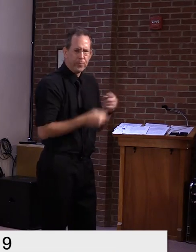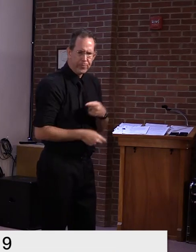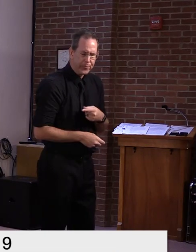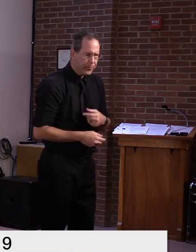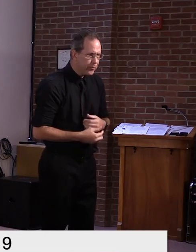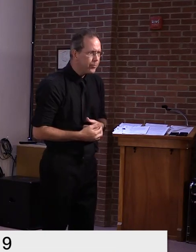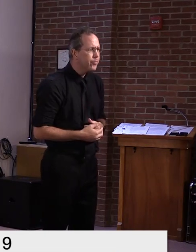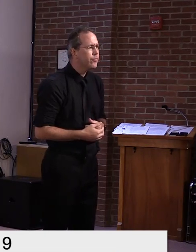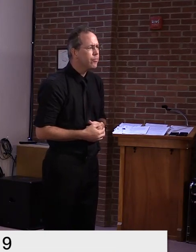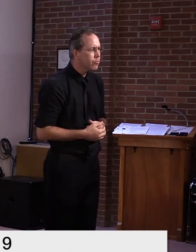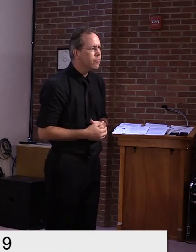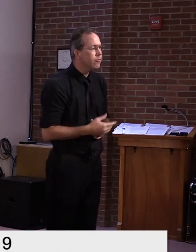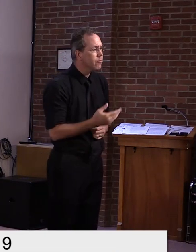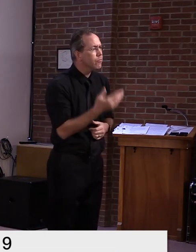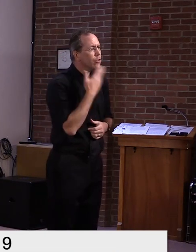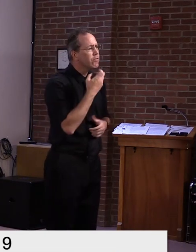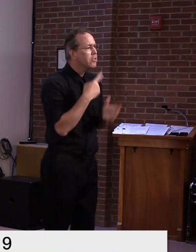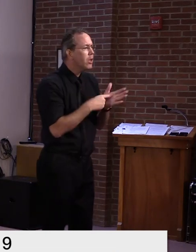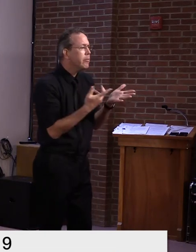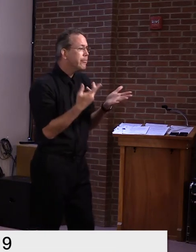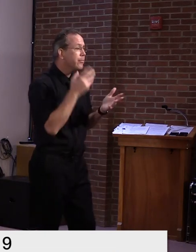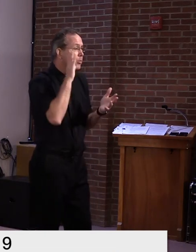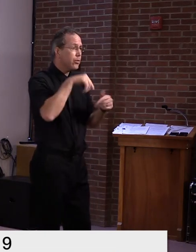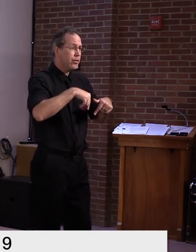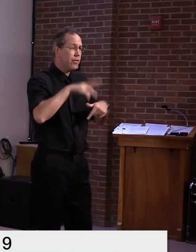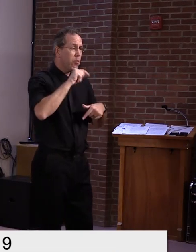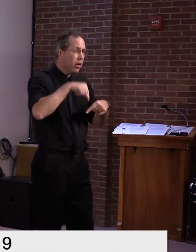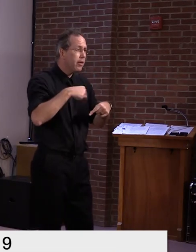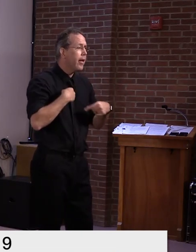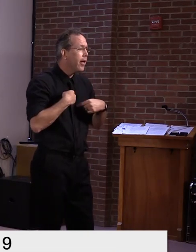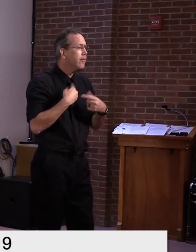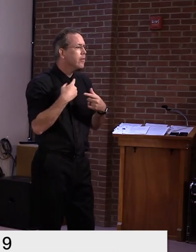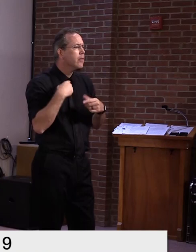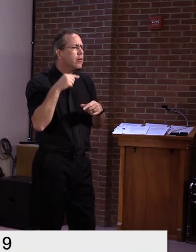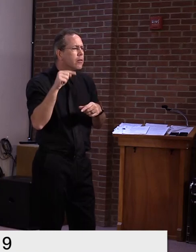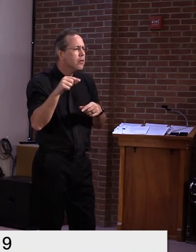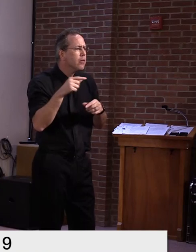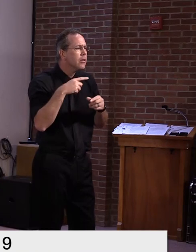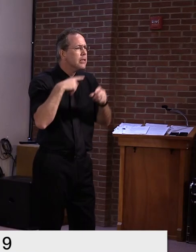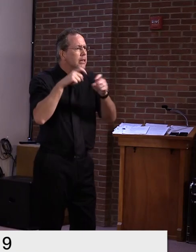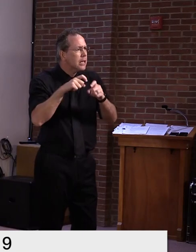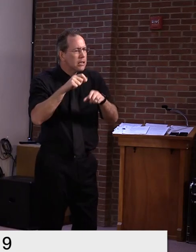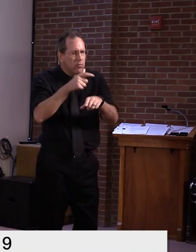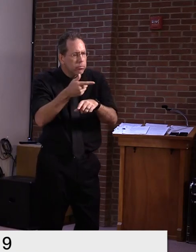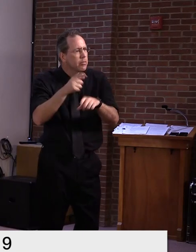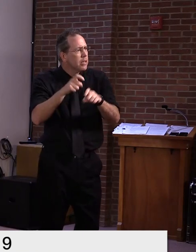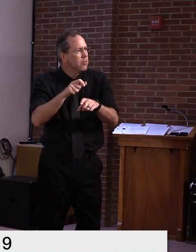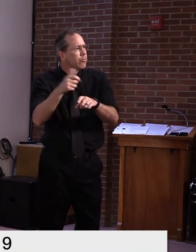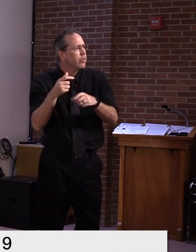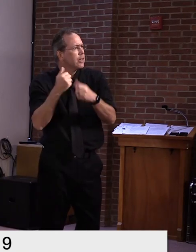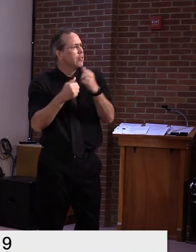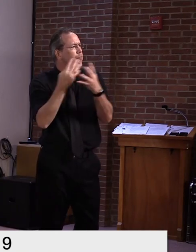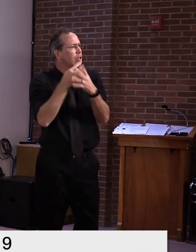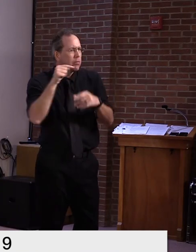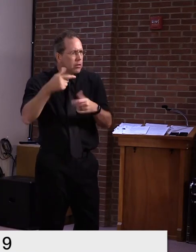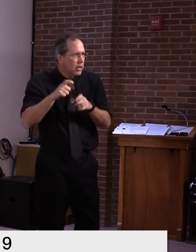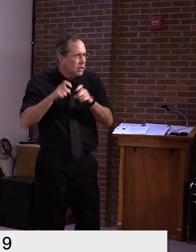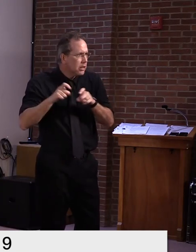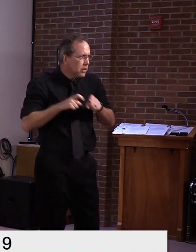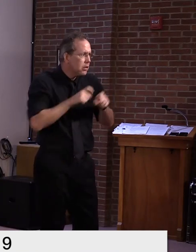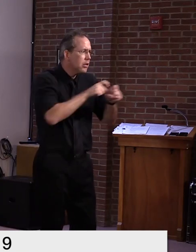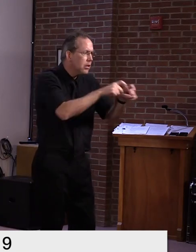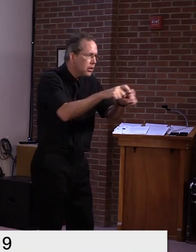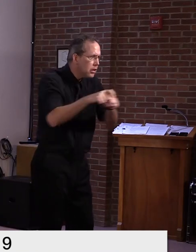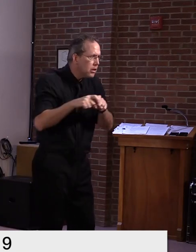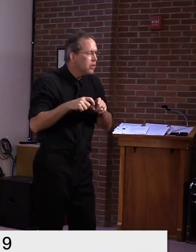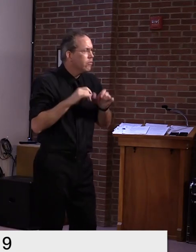testing. We'll do that with the inmates that are negative. We'll continue to do that, like if they were in an institution